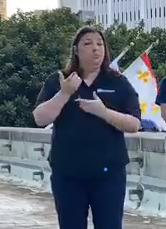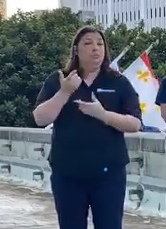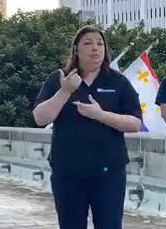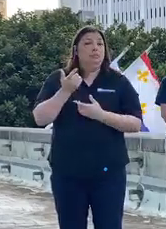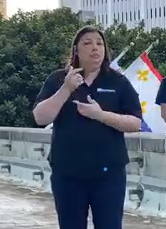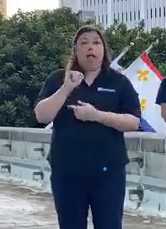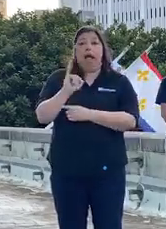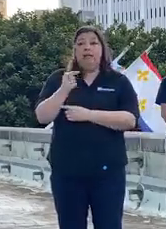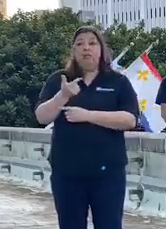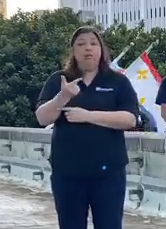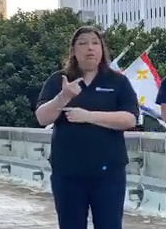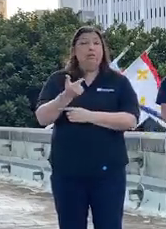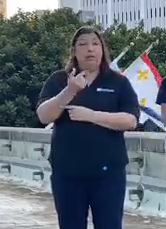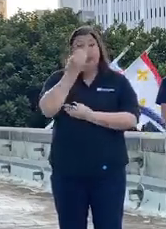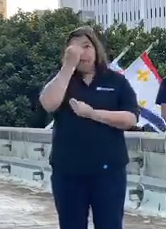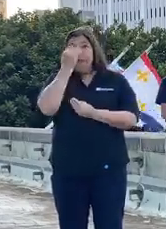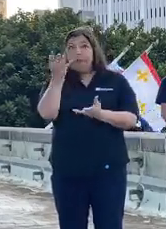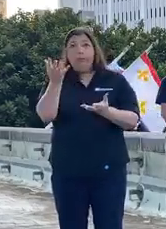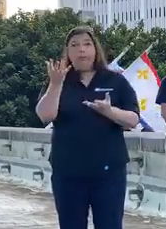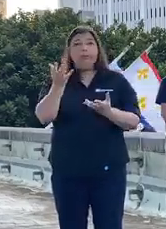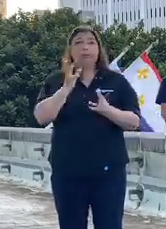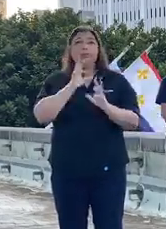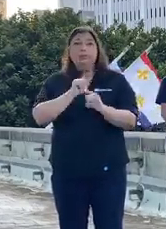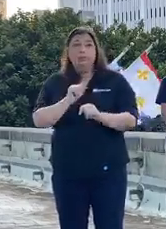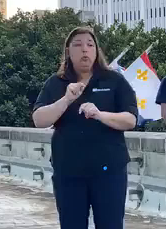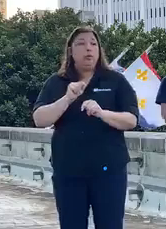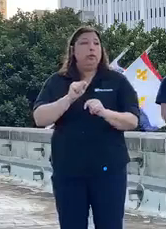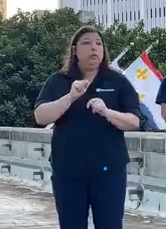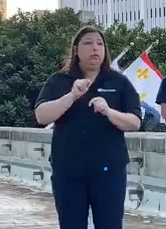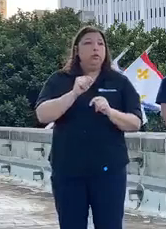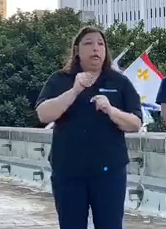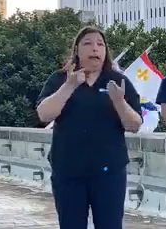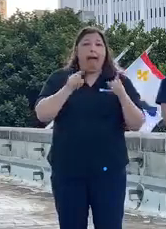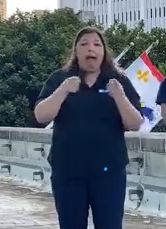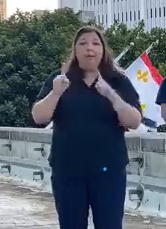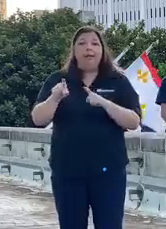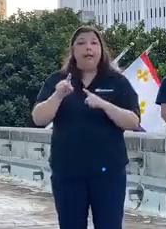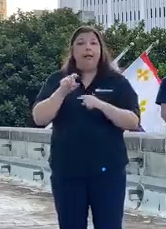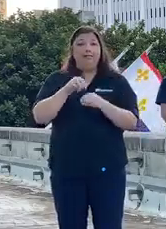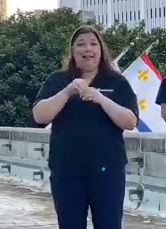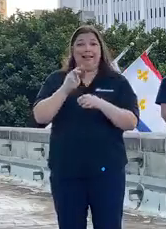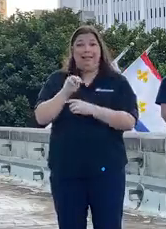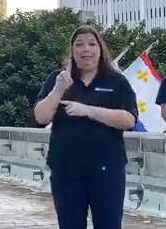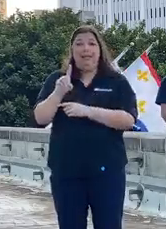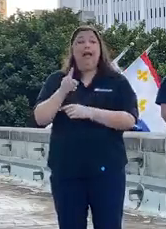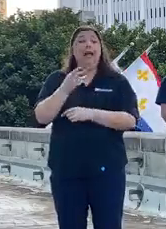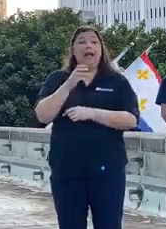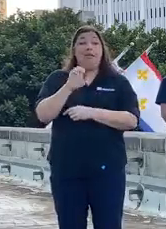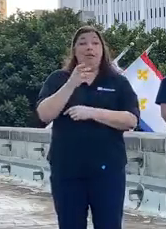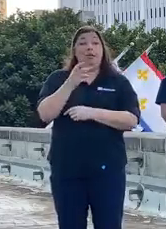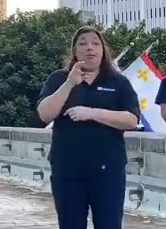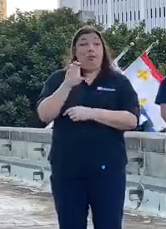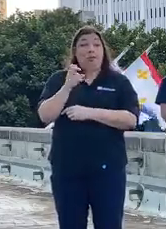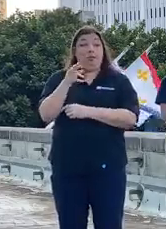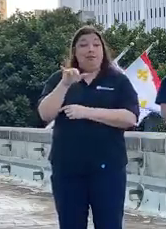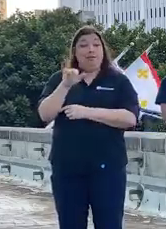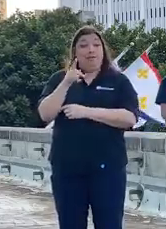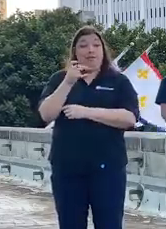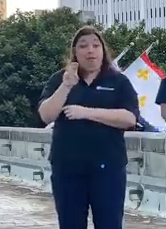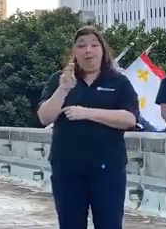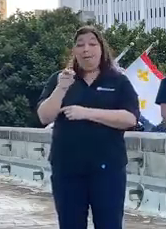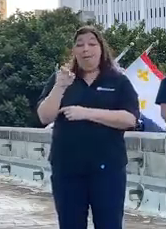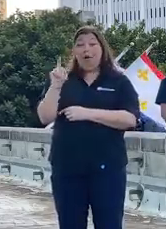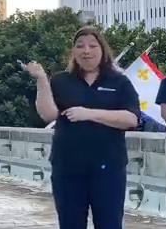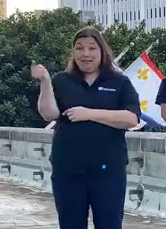the IG was, reports and all this thing going on, within EMD. And Christopher Marks came in,